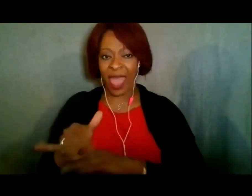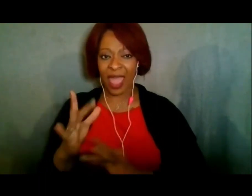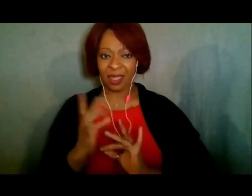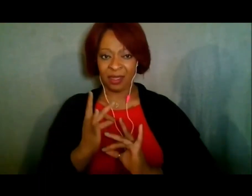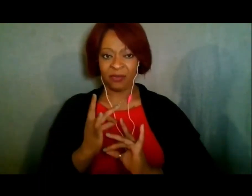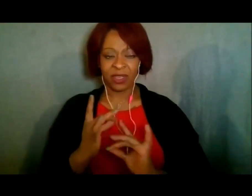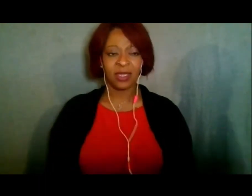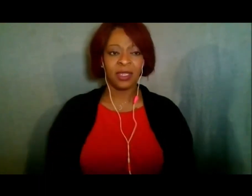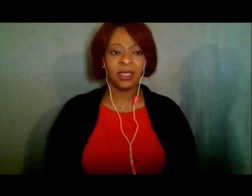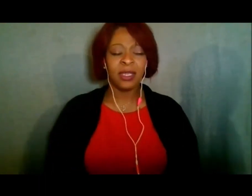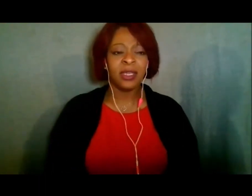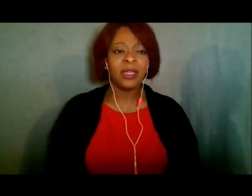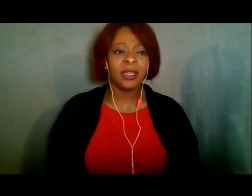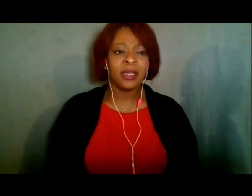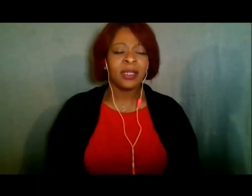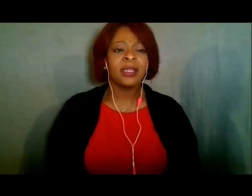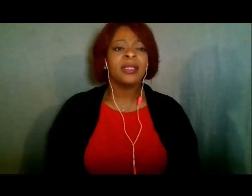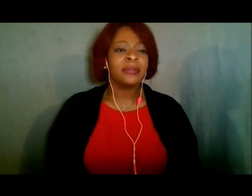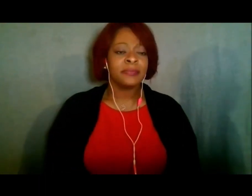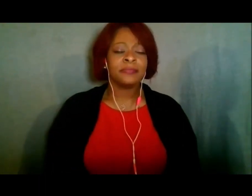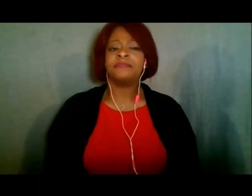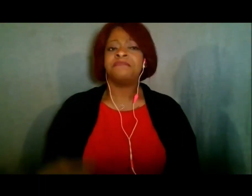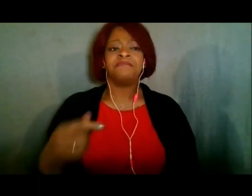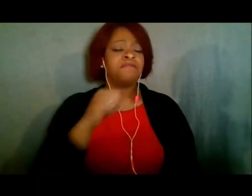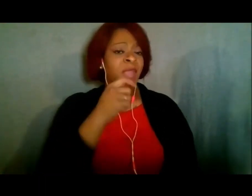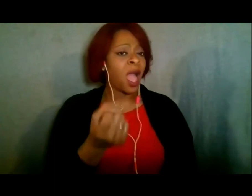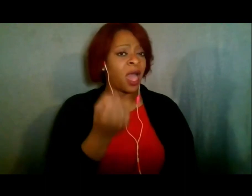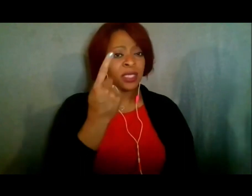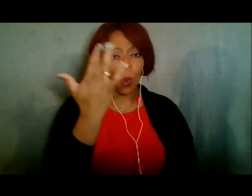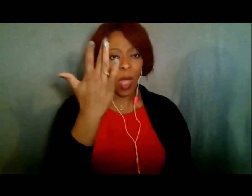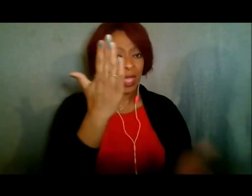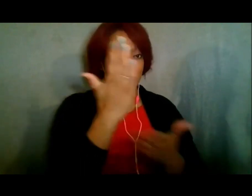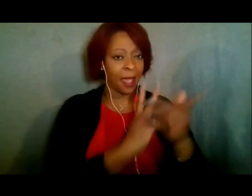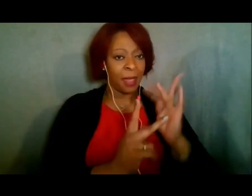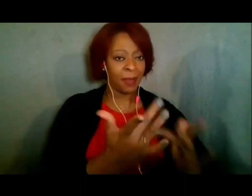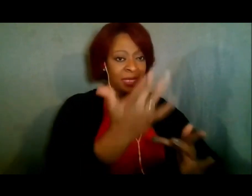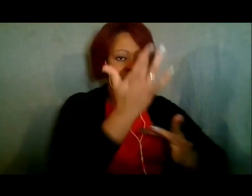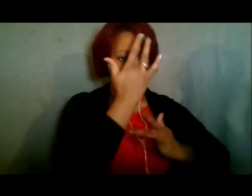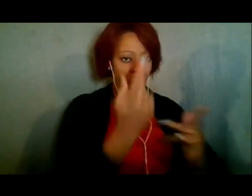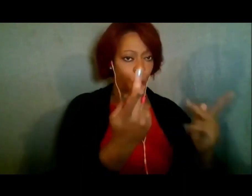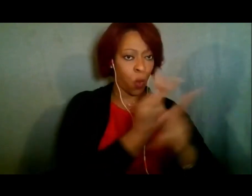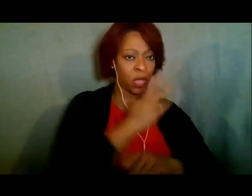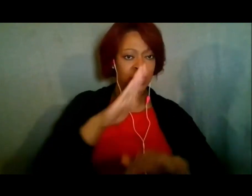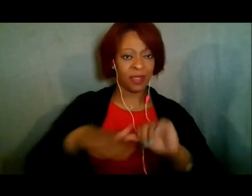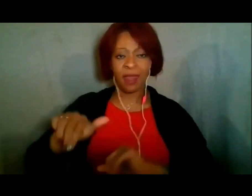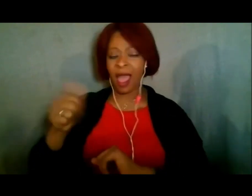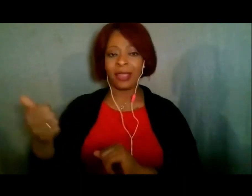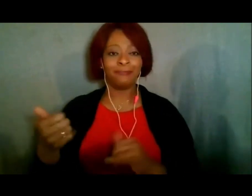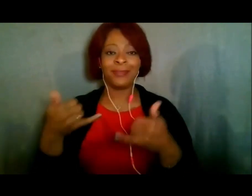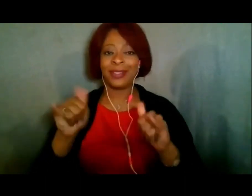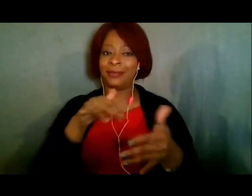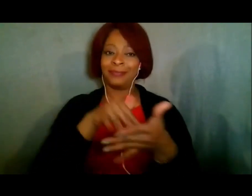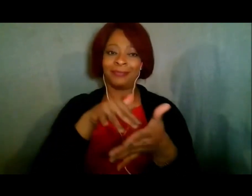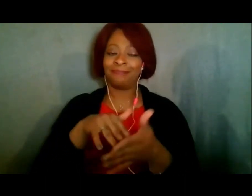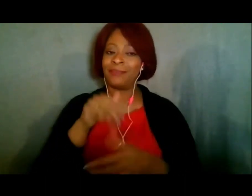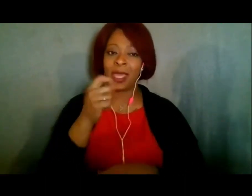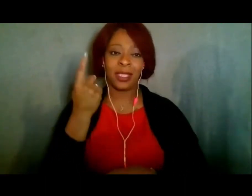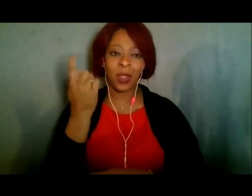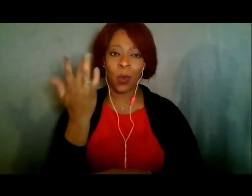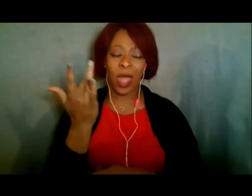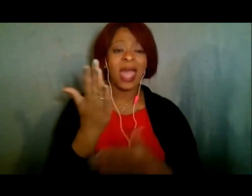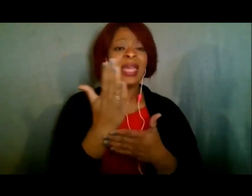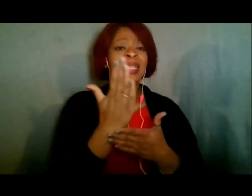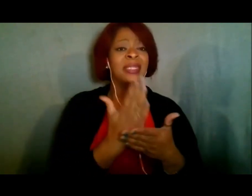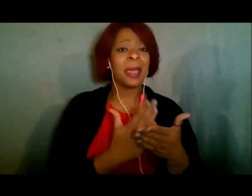Absolutely. So we don't understand why some people get sick and others don't. We think some of